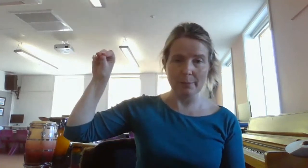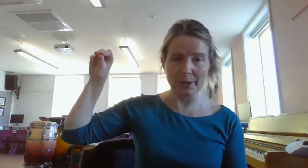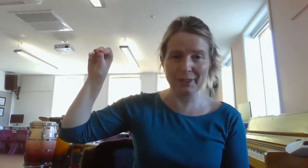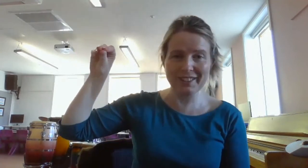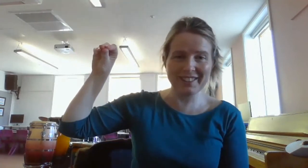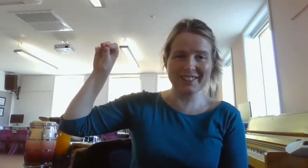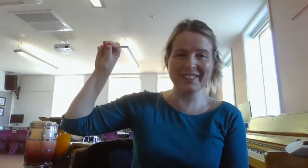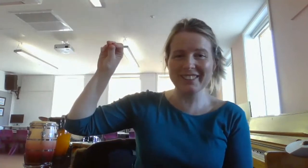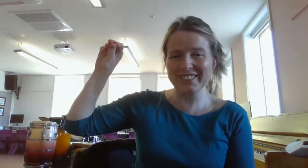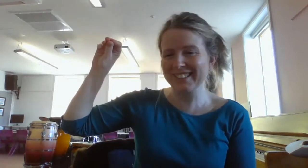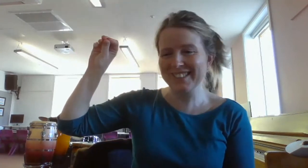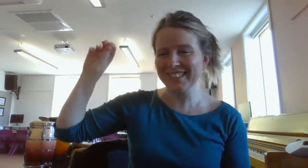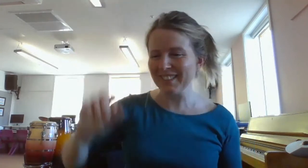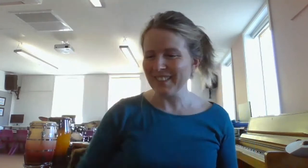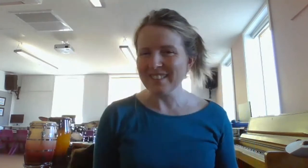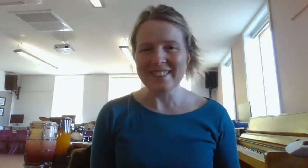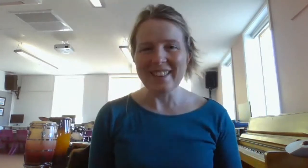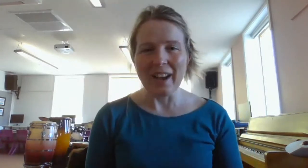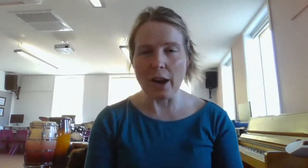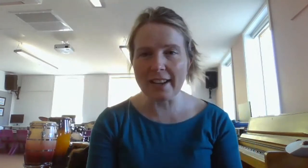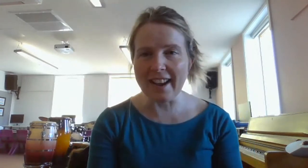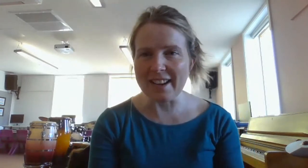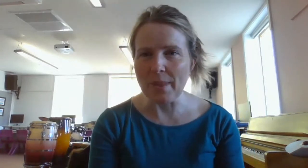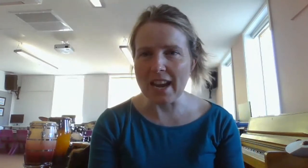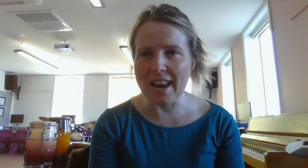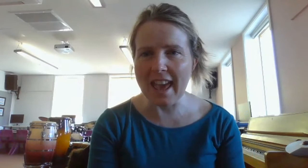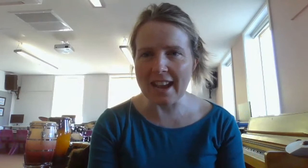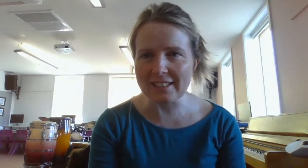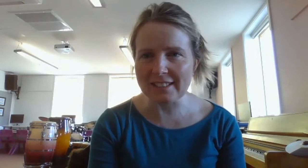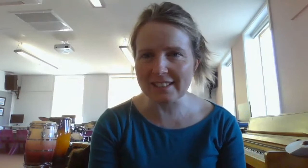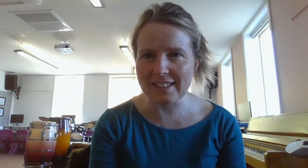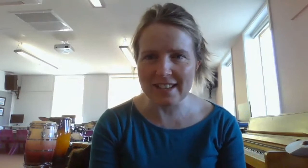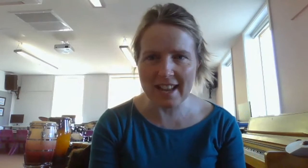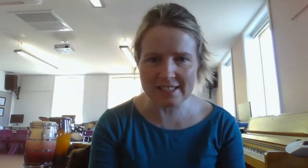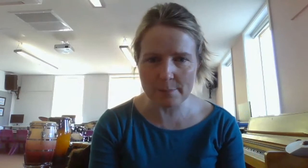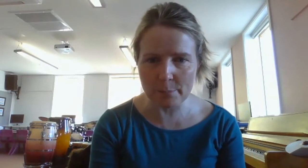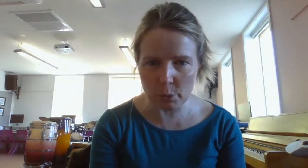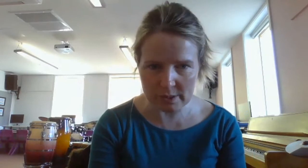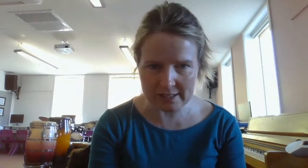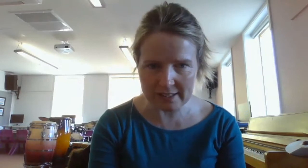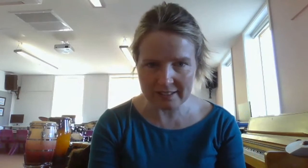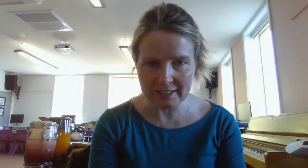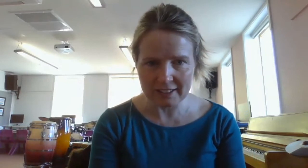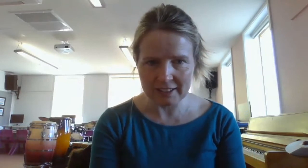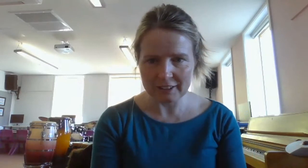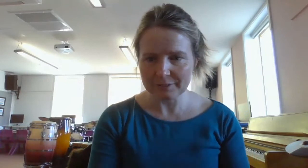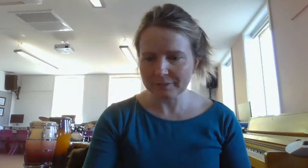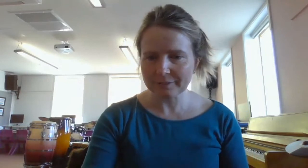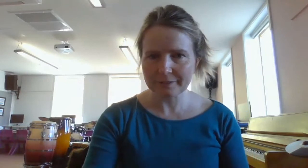by the hood. Okay, next symbols.